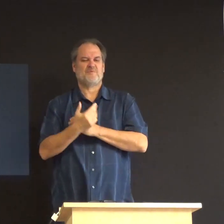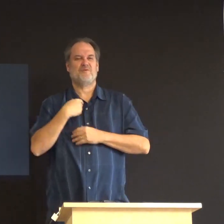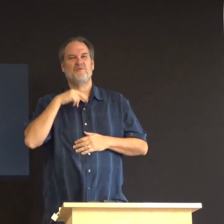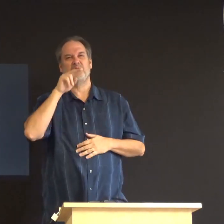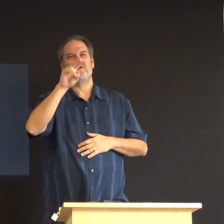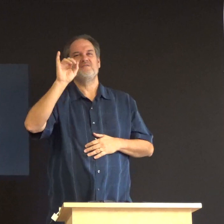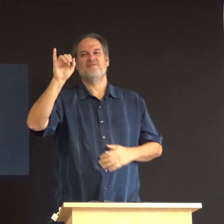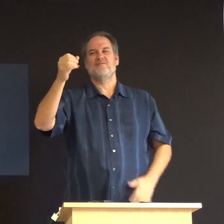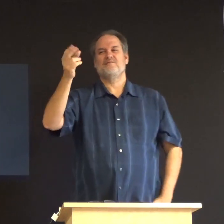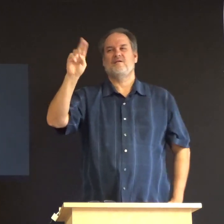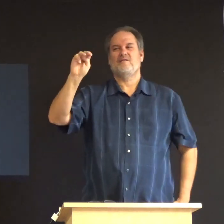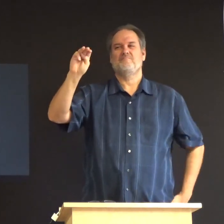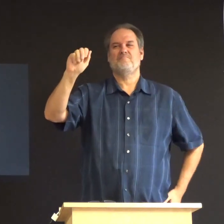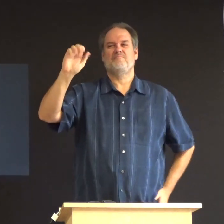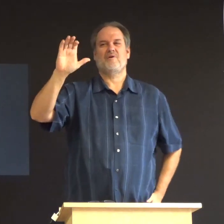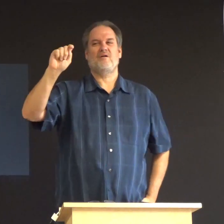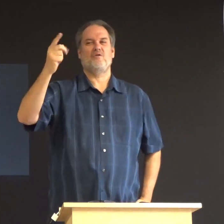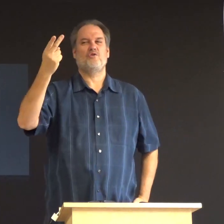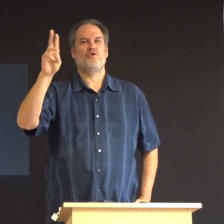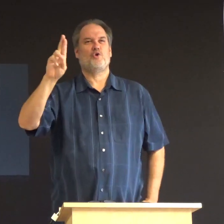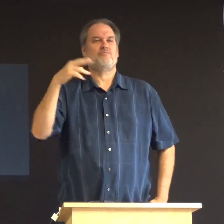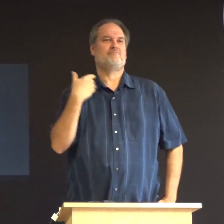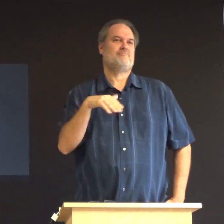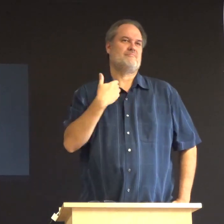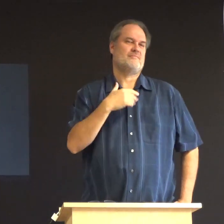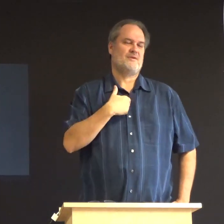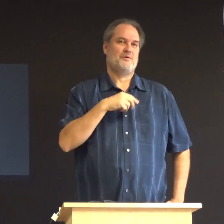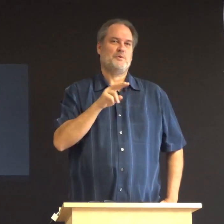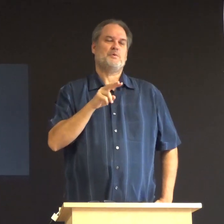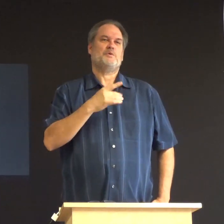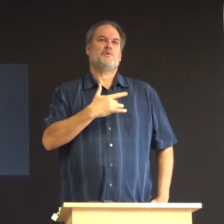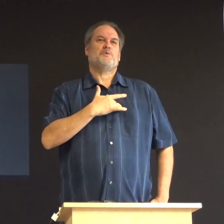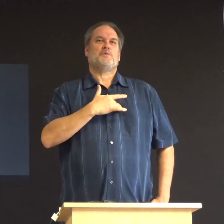This morning, I was watching John MacArthur.